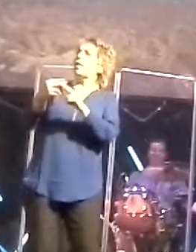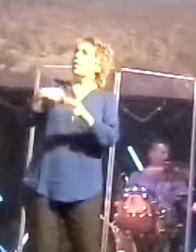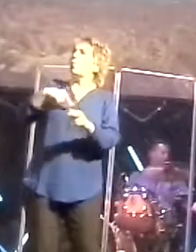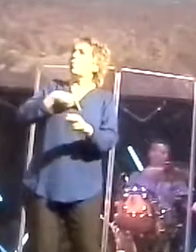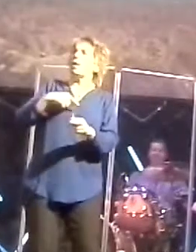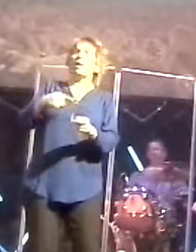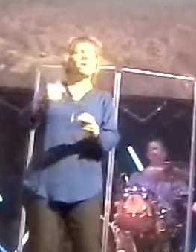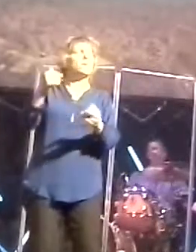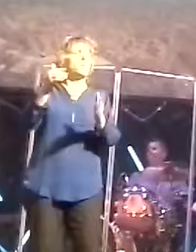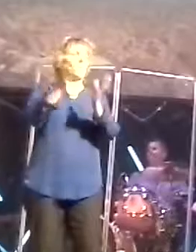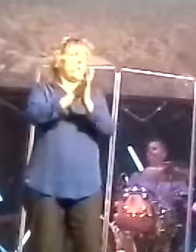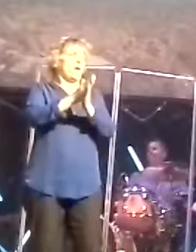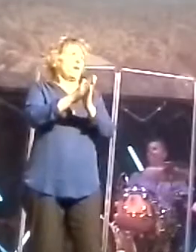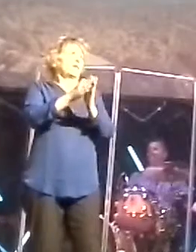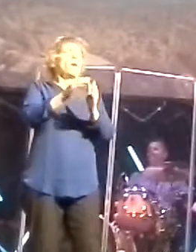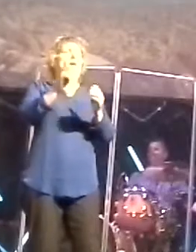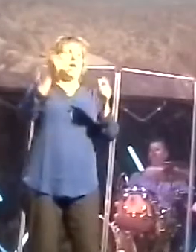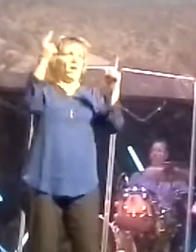say,